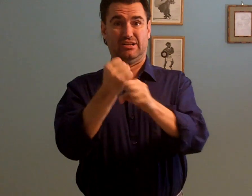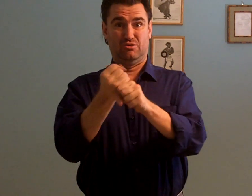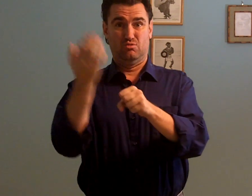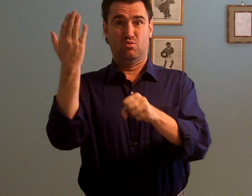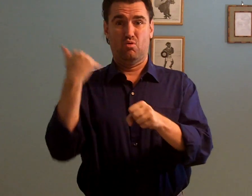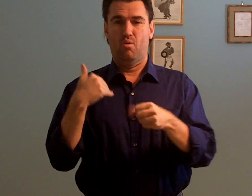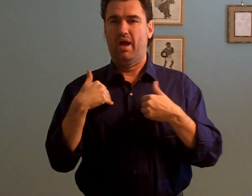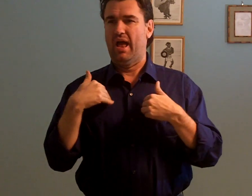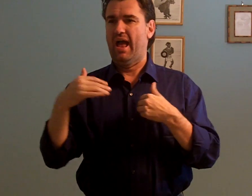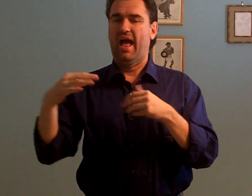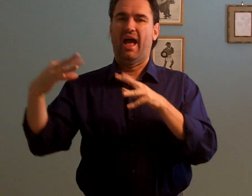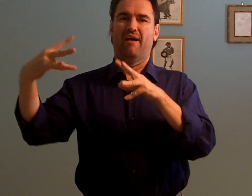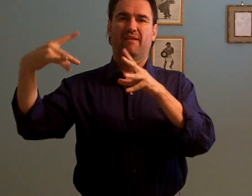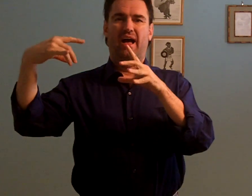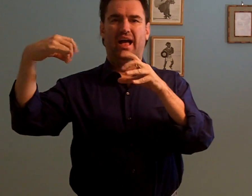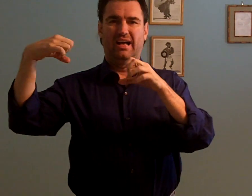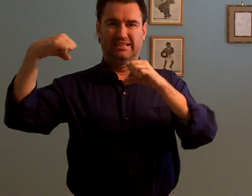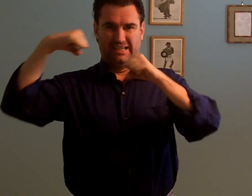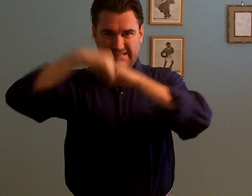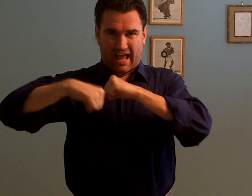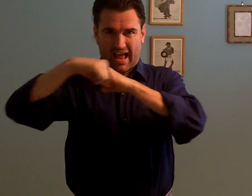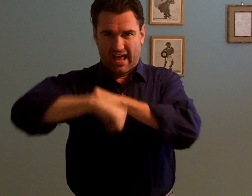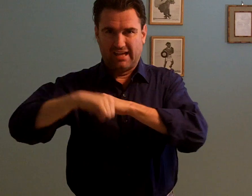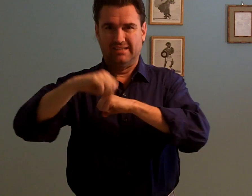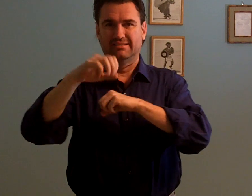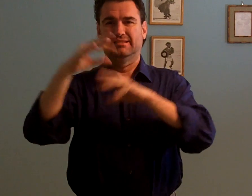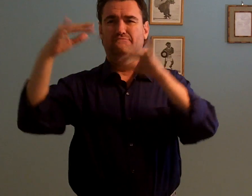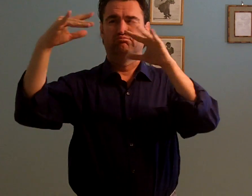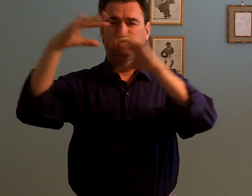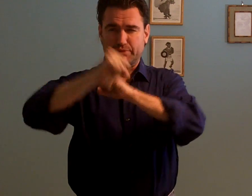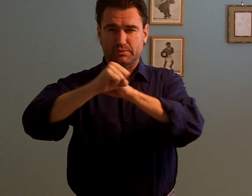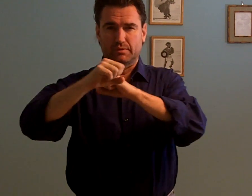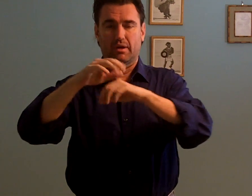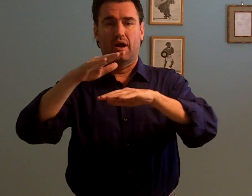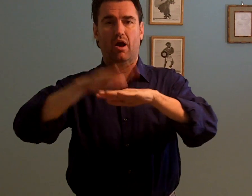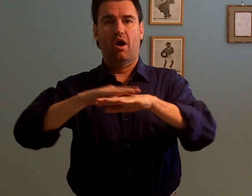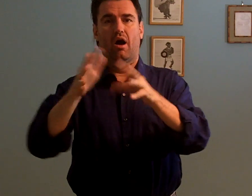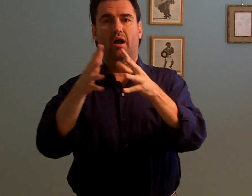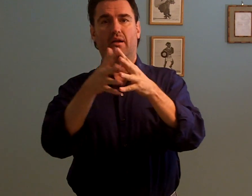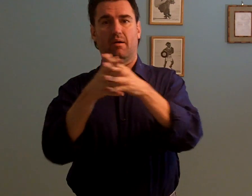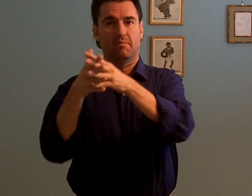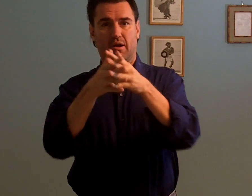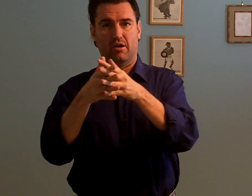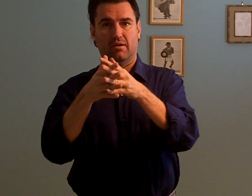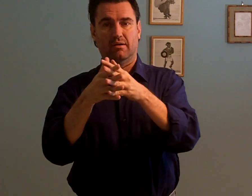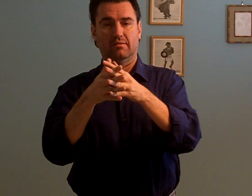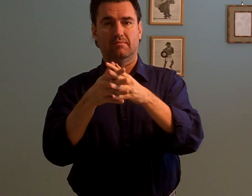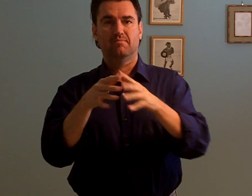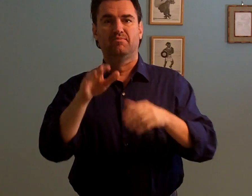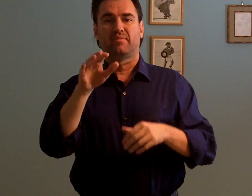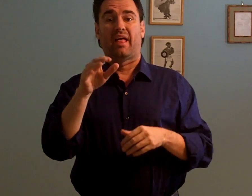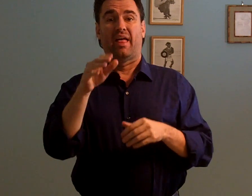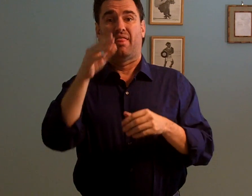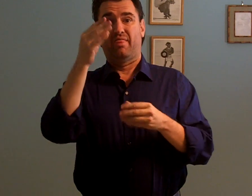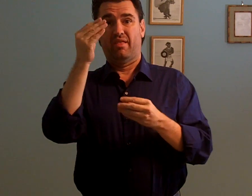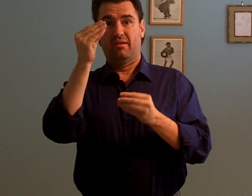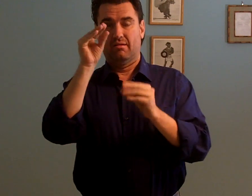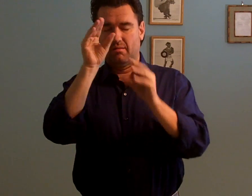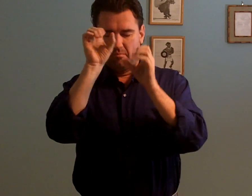people in our history. The images of 9/11 are seared into our national memory. Hijacked planes cutting